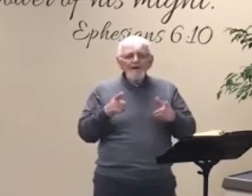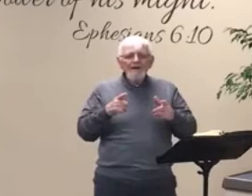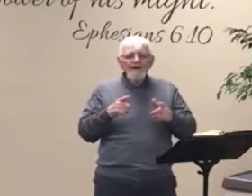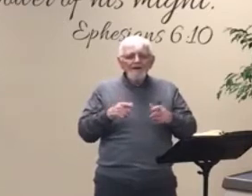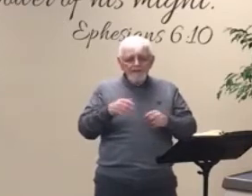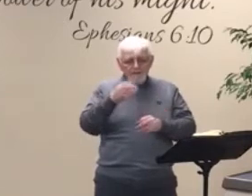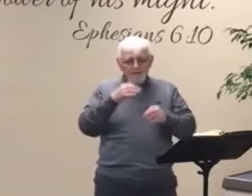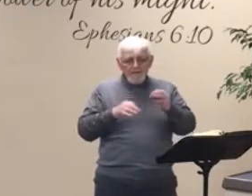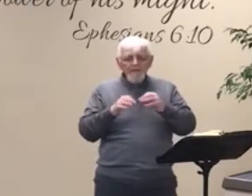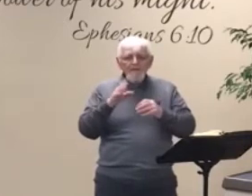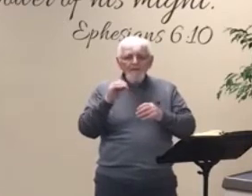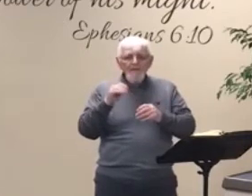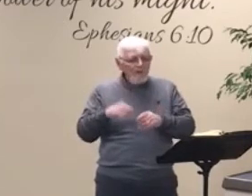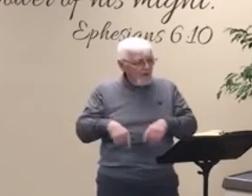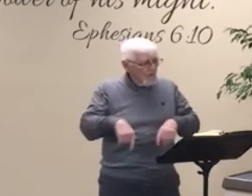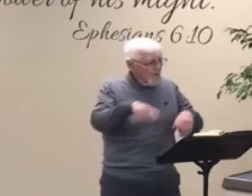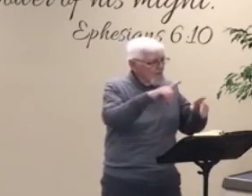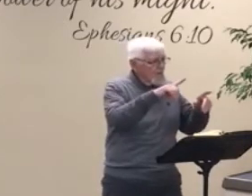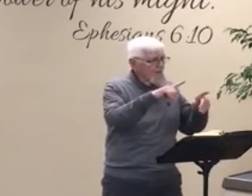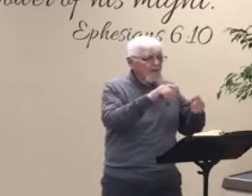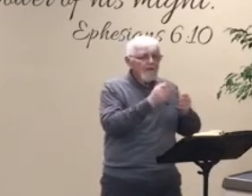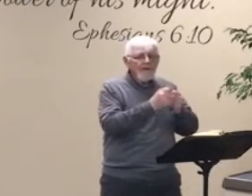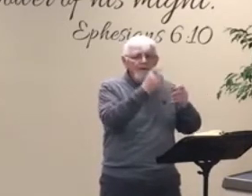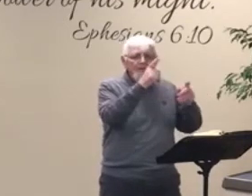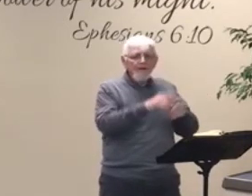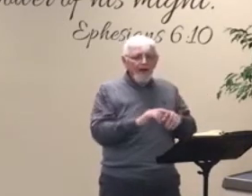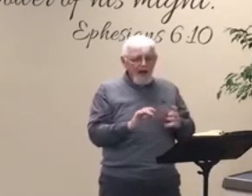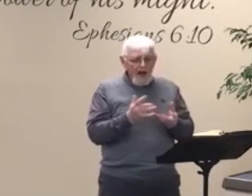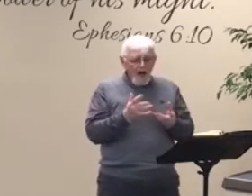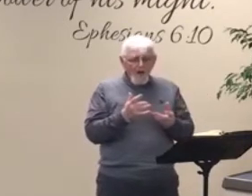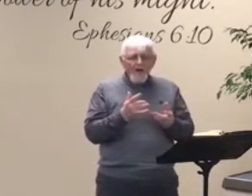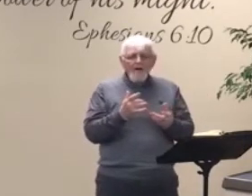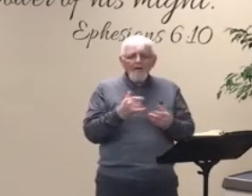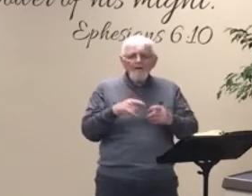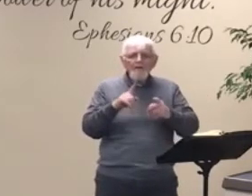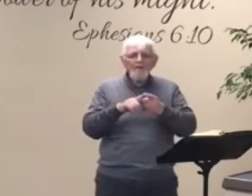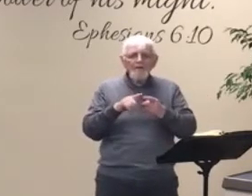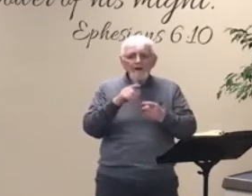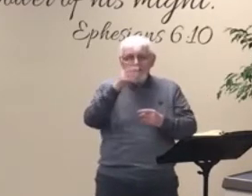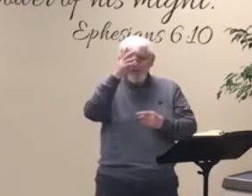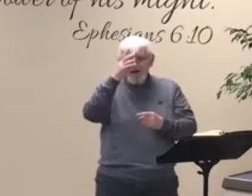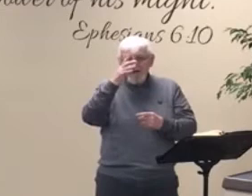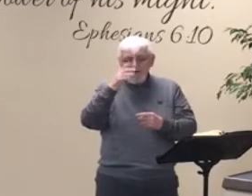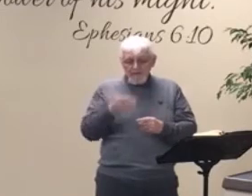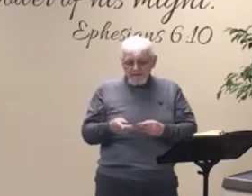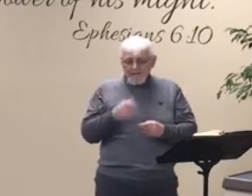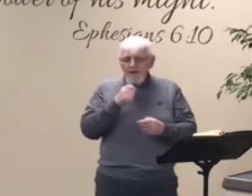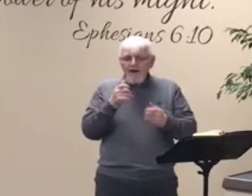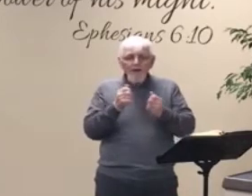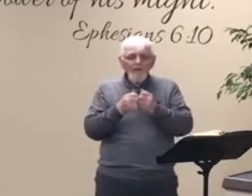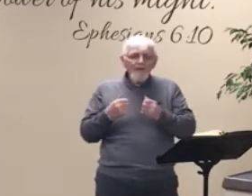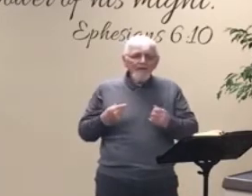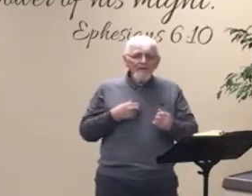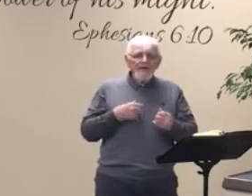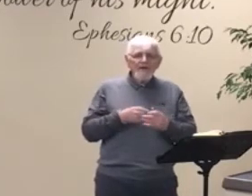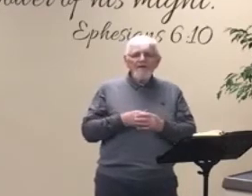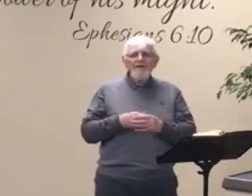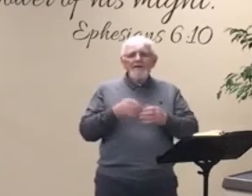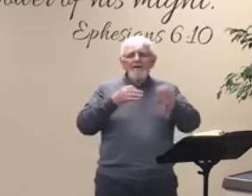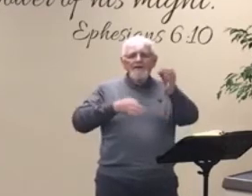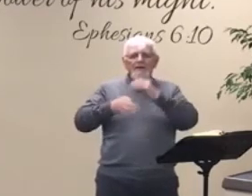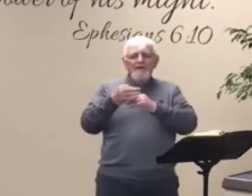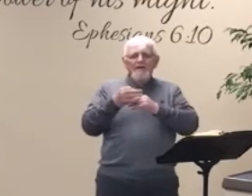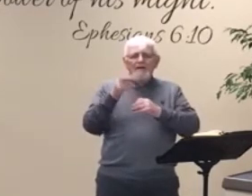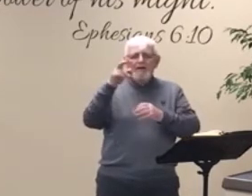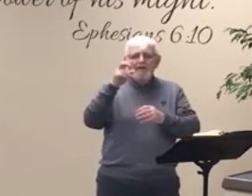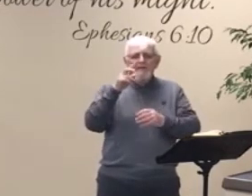go up with his brethren. For how shall I go up to my father, and the lad be not with me, lest peradventure I see the evil